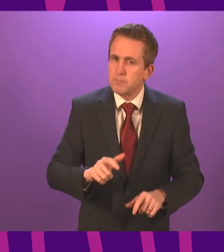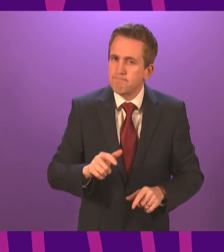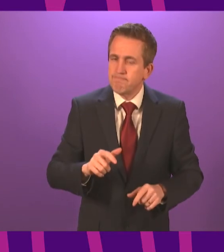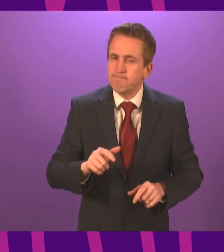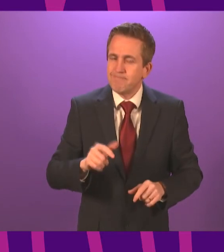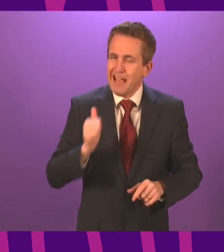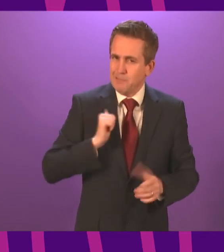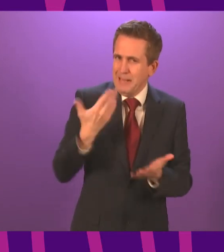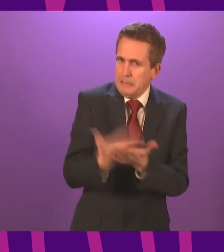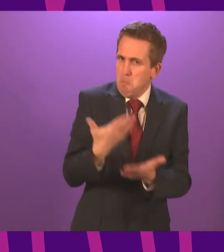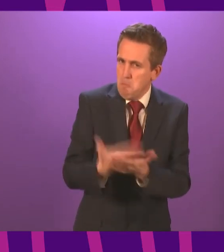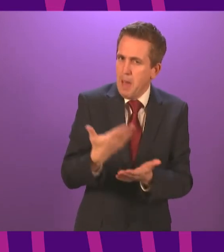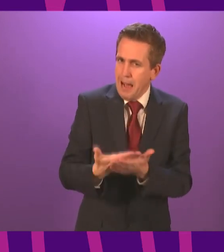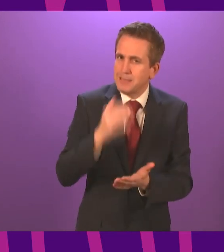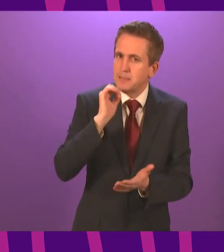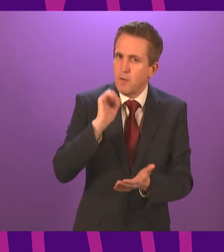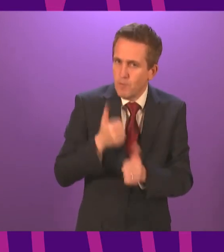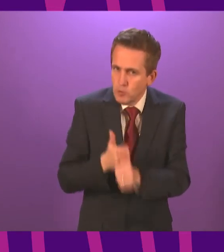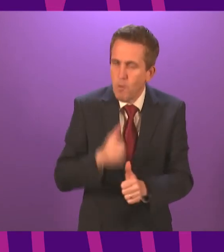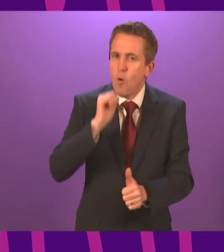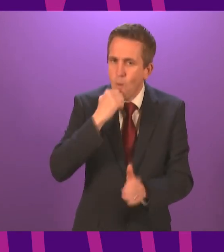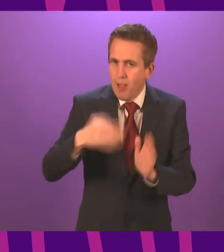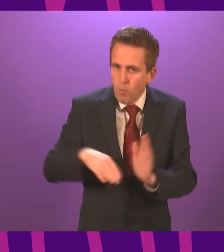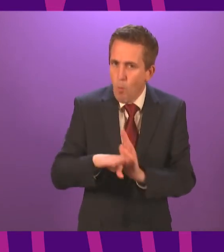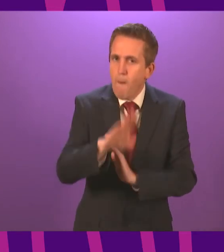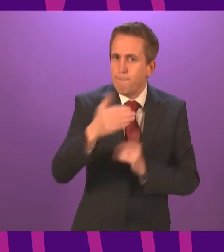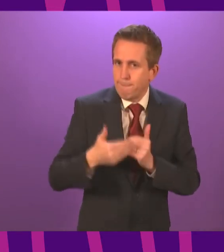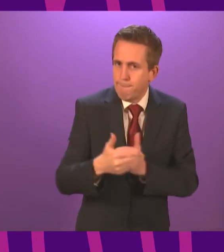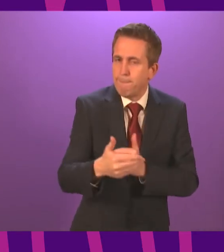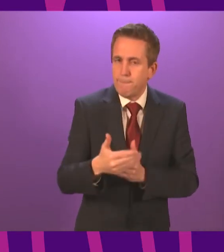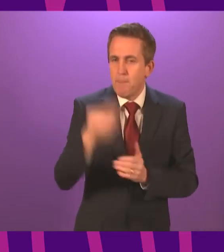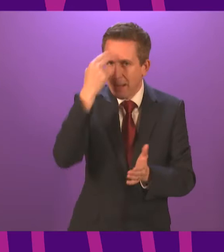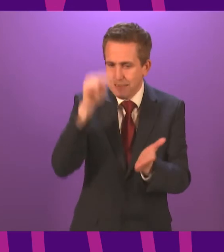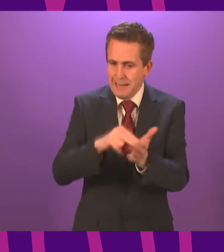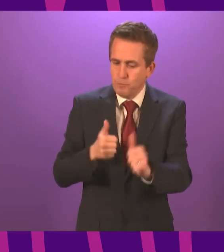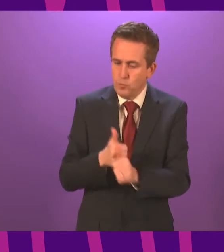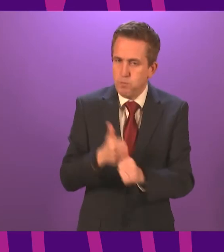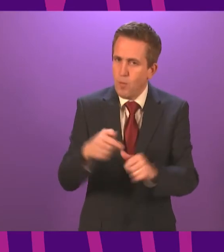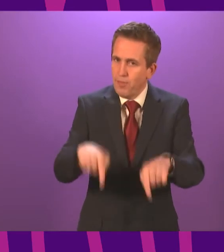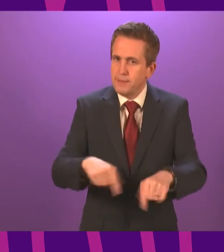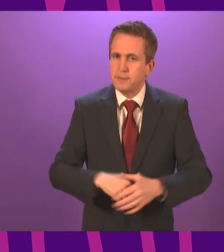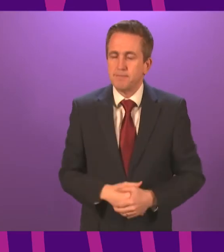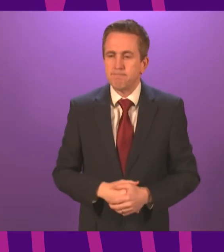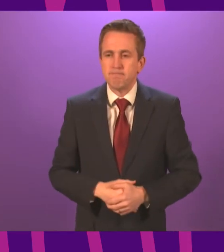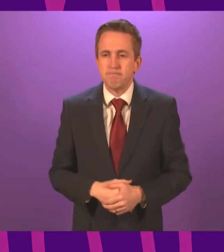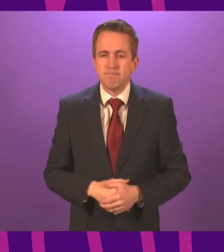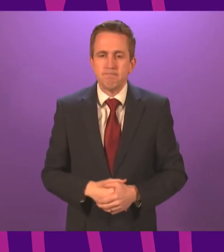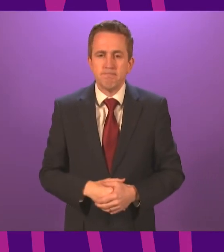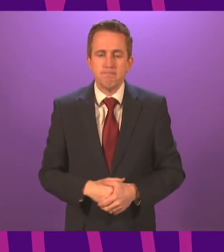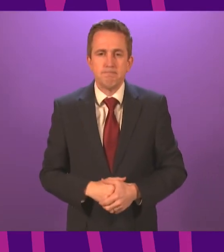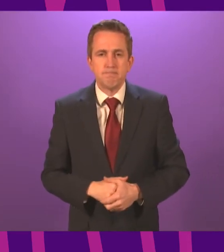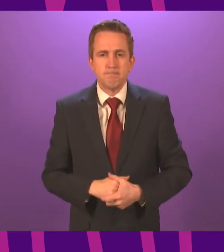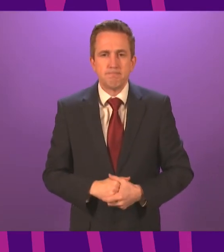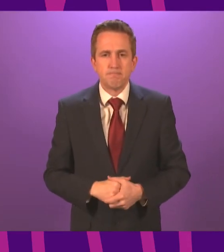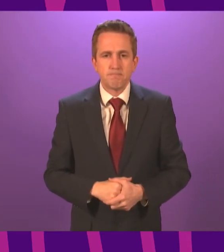will only increase over the coming weeks and months. And I move the amendment in my name. Thank you very much, Mr Harvey. And the